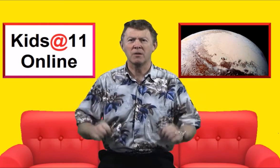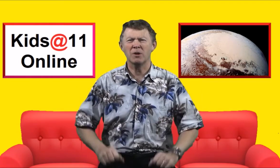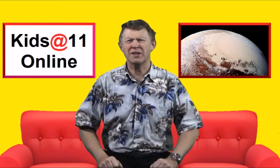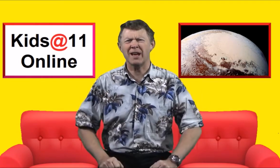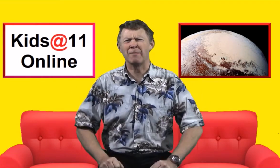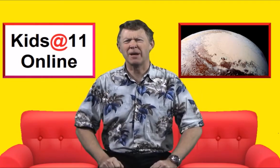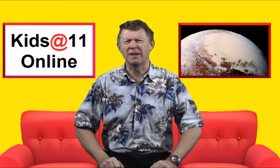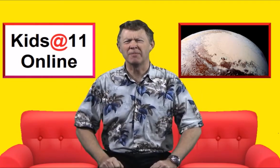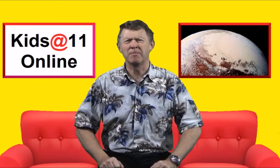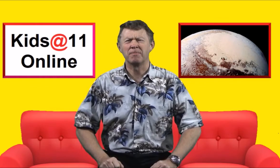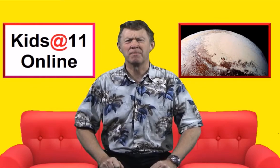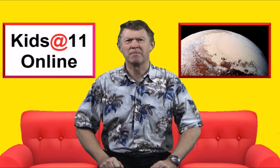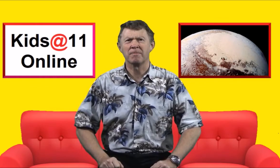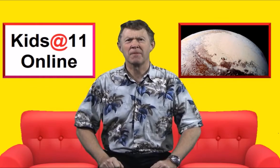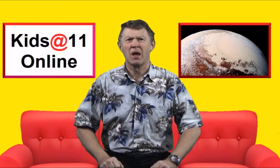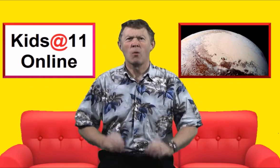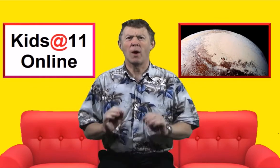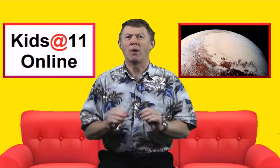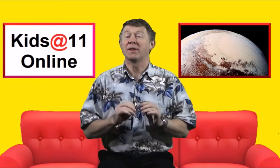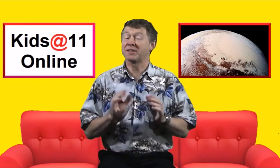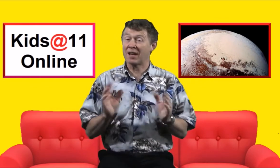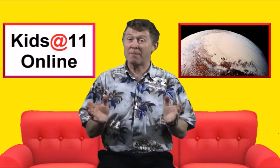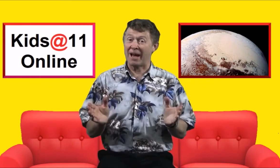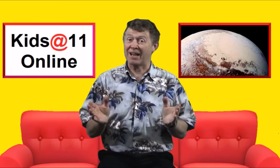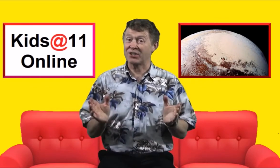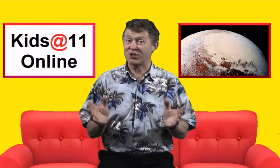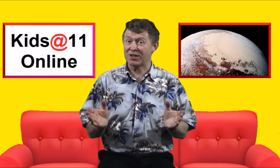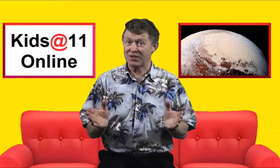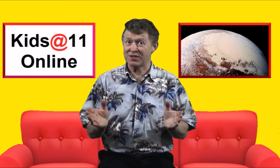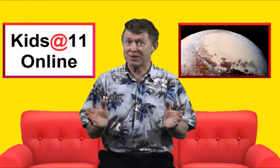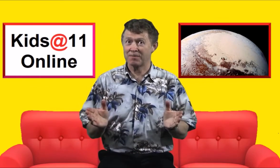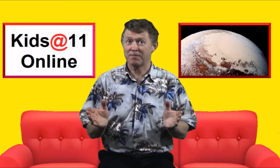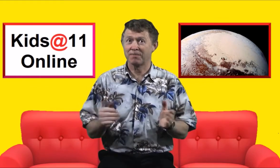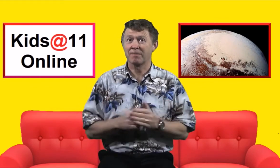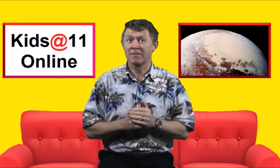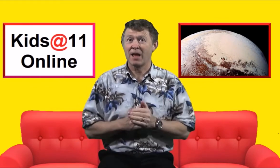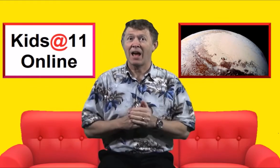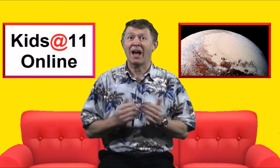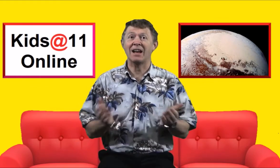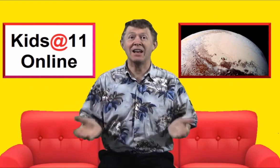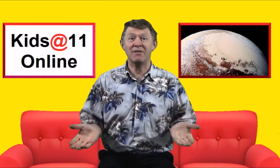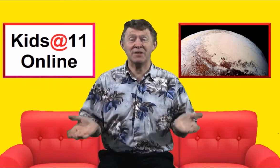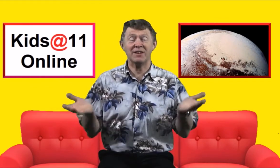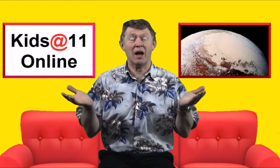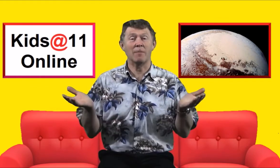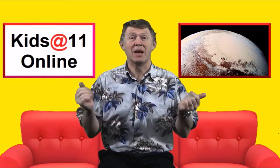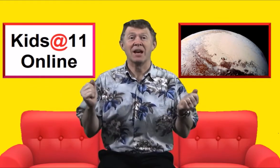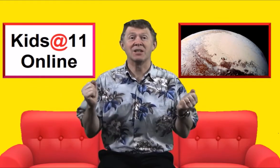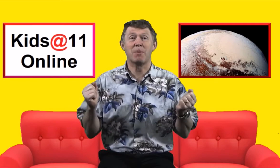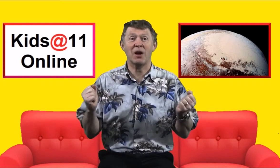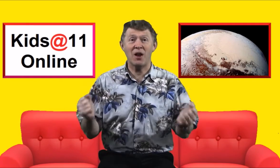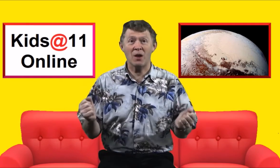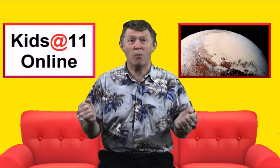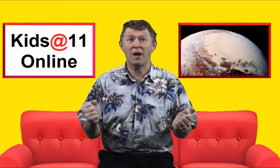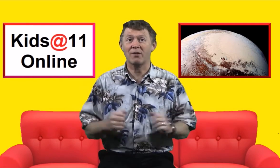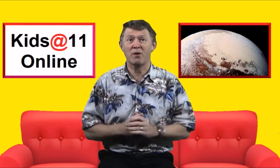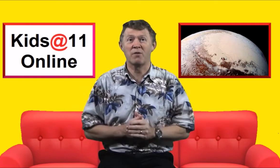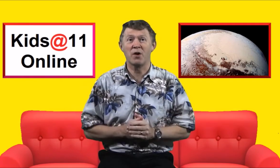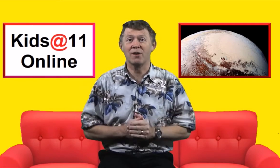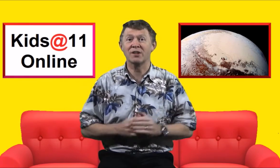What does that mean? Well, the Son of Man is Jesus, and lifted up is a polite way of referring